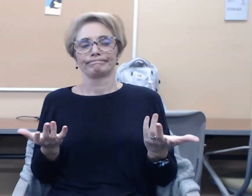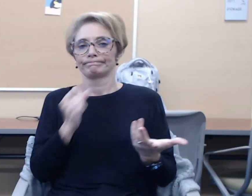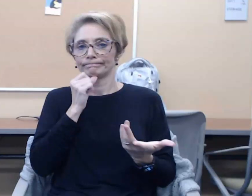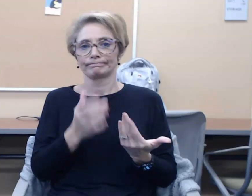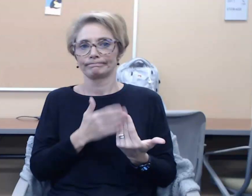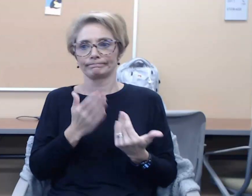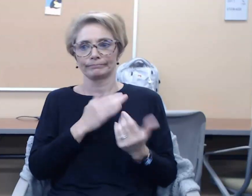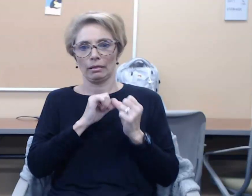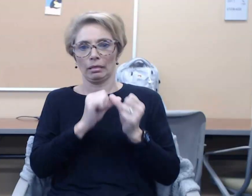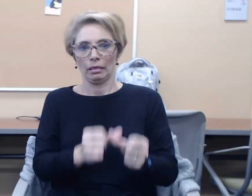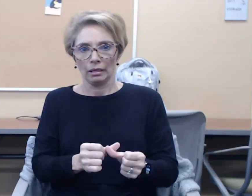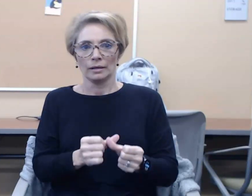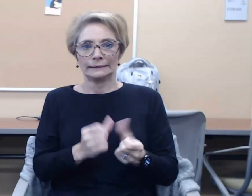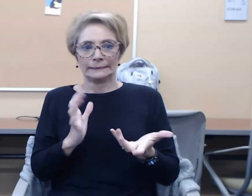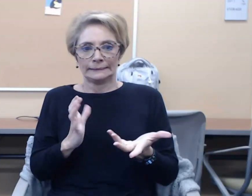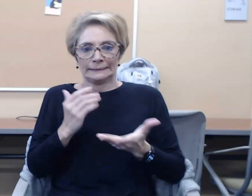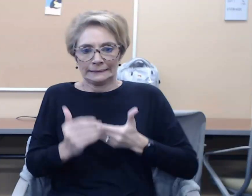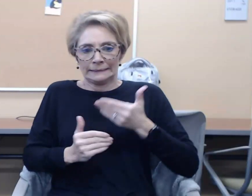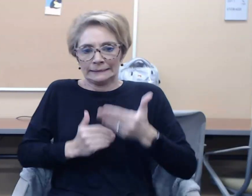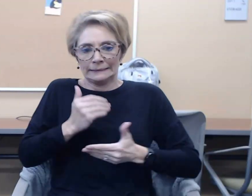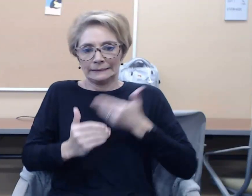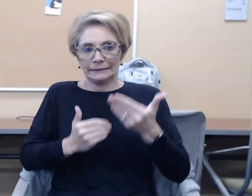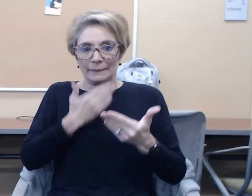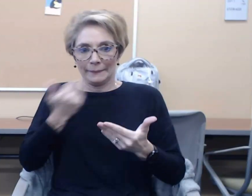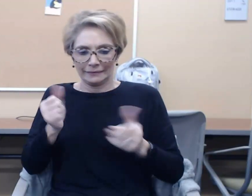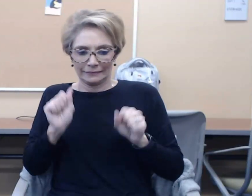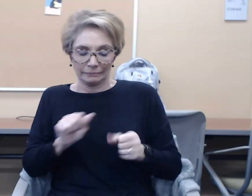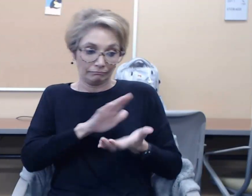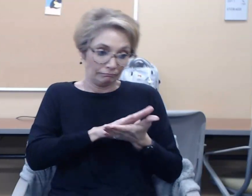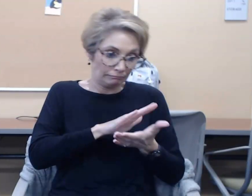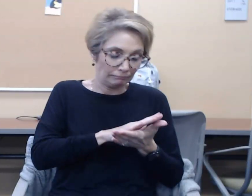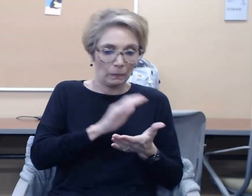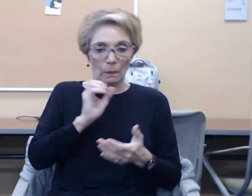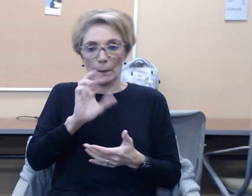to continue on doing the best that you can do academically, or even holistically in your